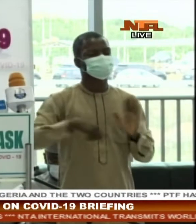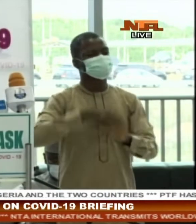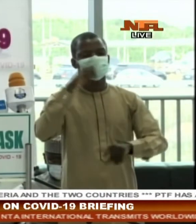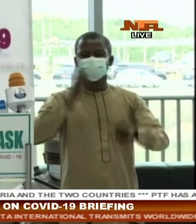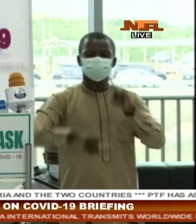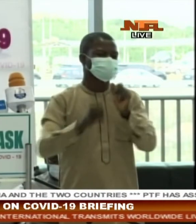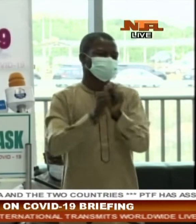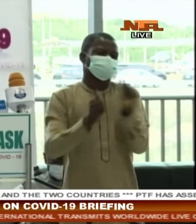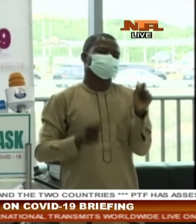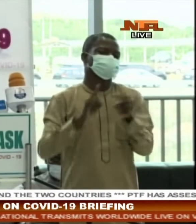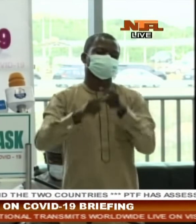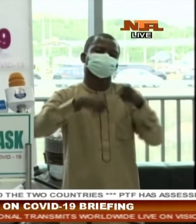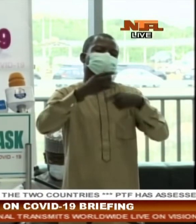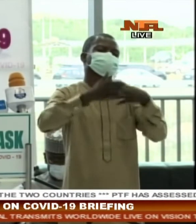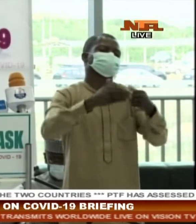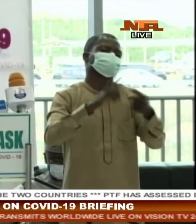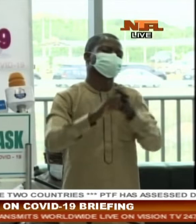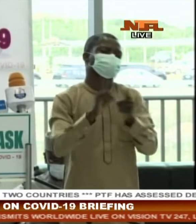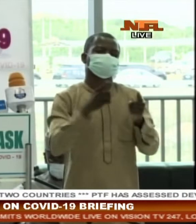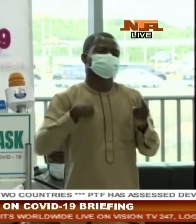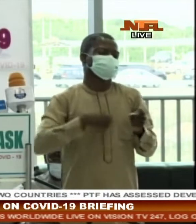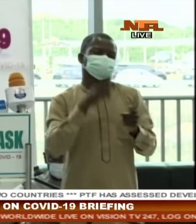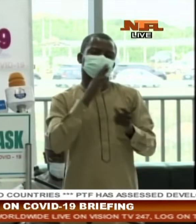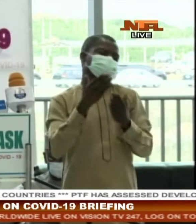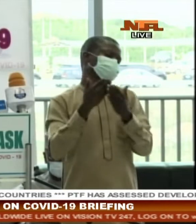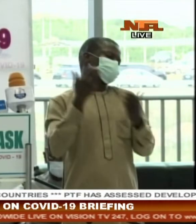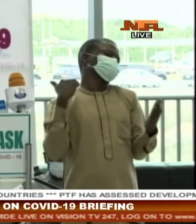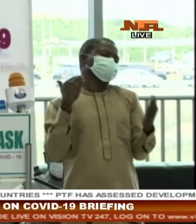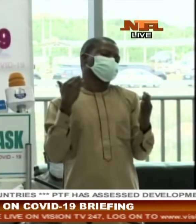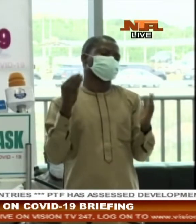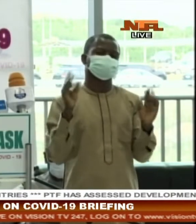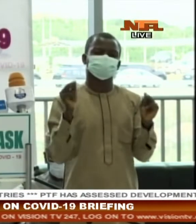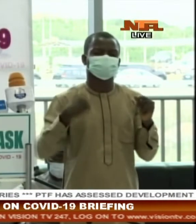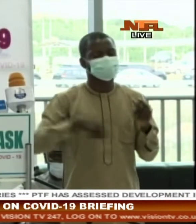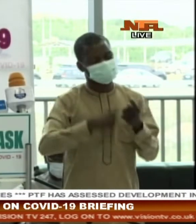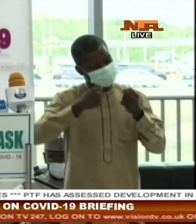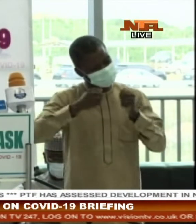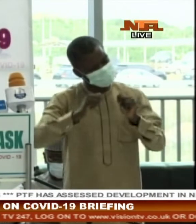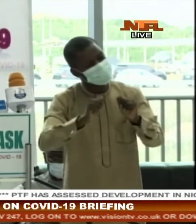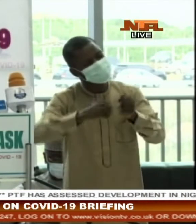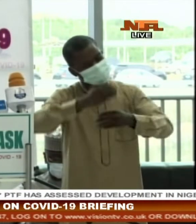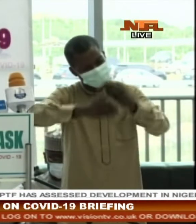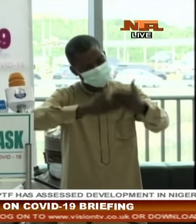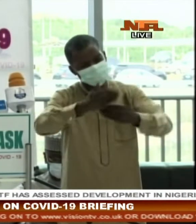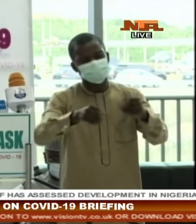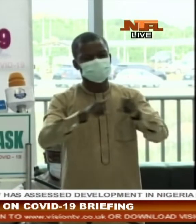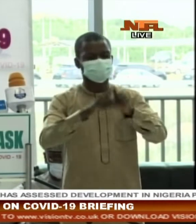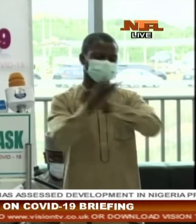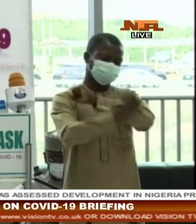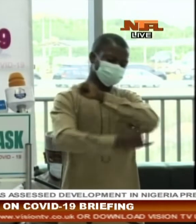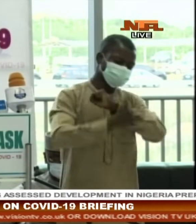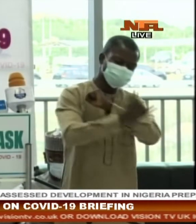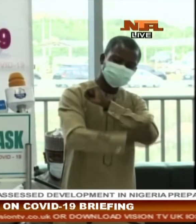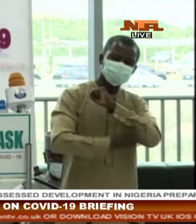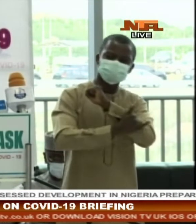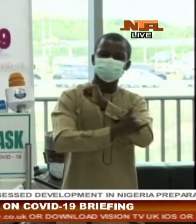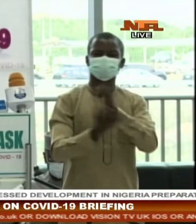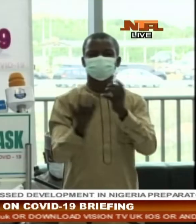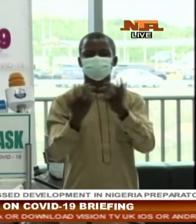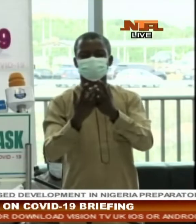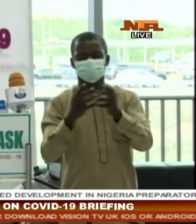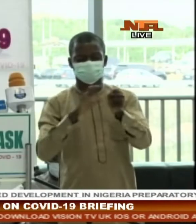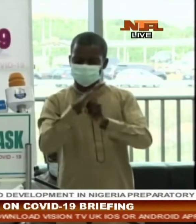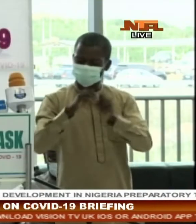afford to go back to where we were before. We have made substantial progress as a country in terms of our COVID